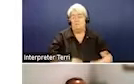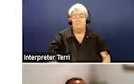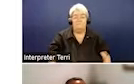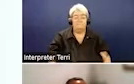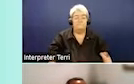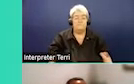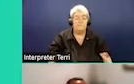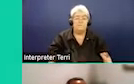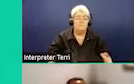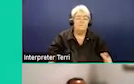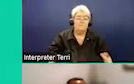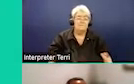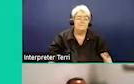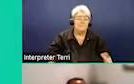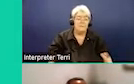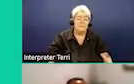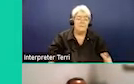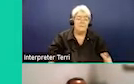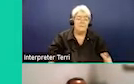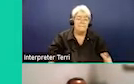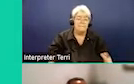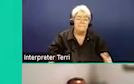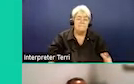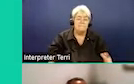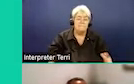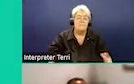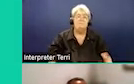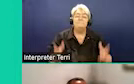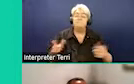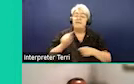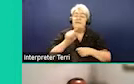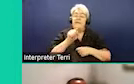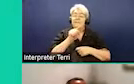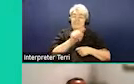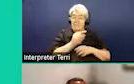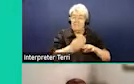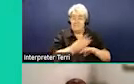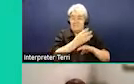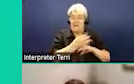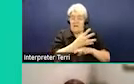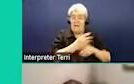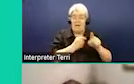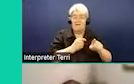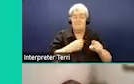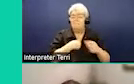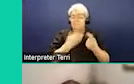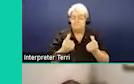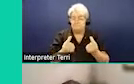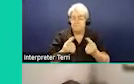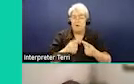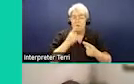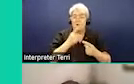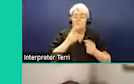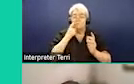Now, on this particular slide, what I wanted to do was call